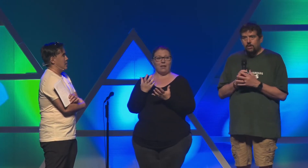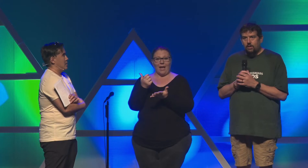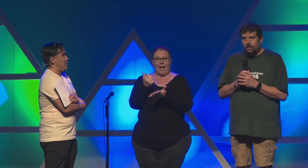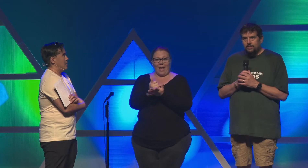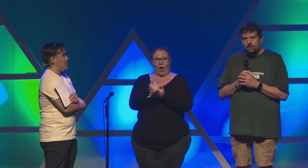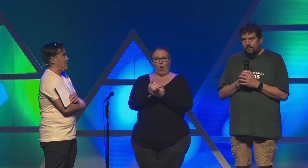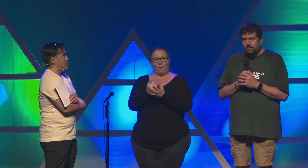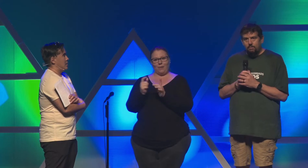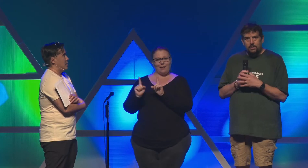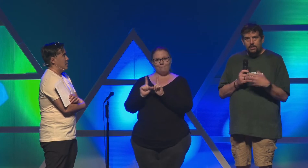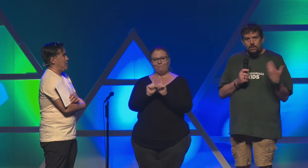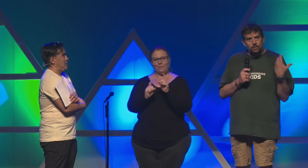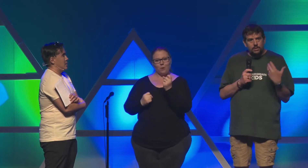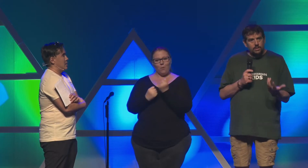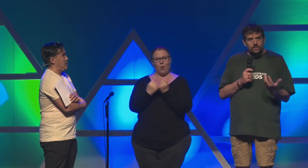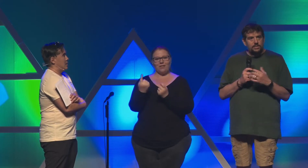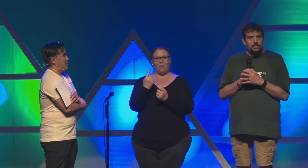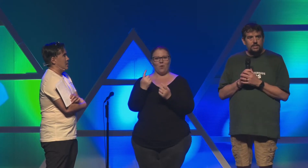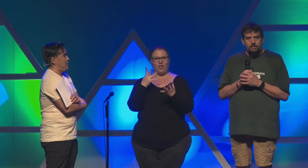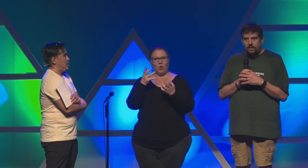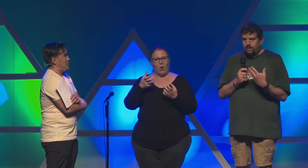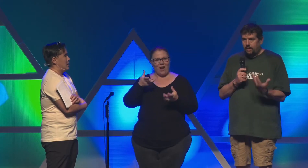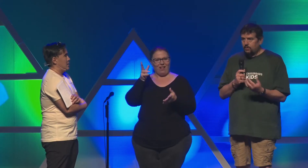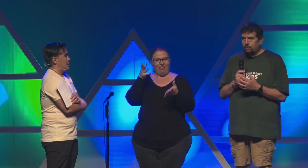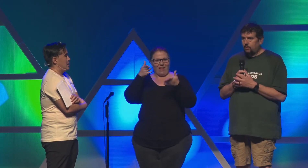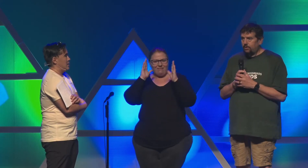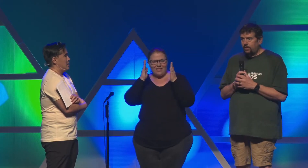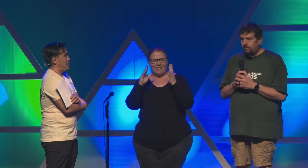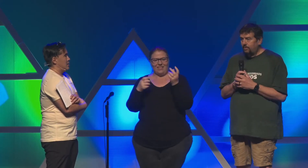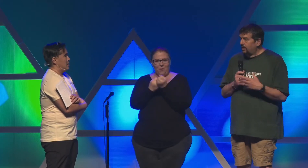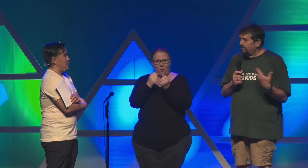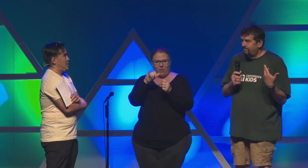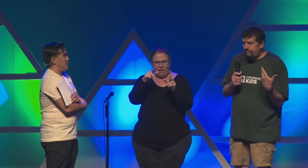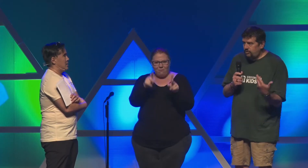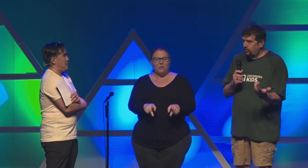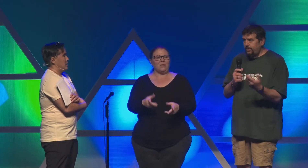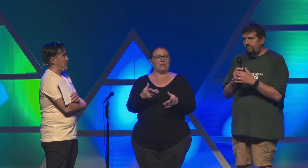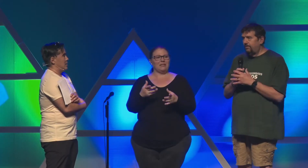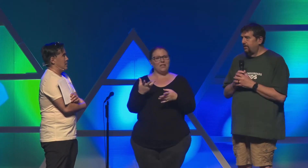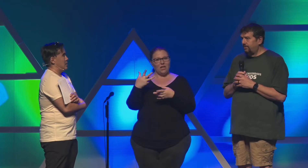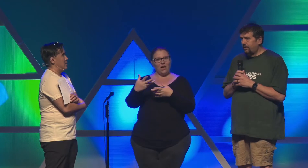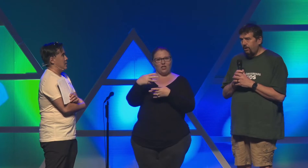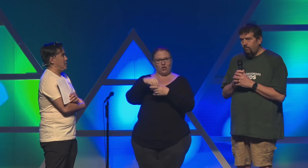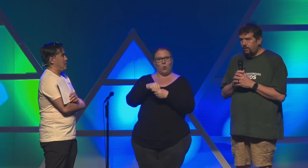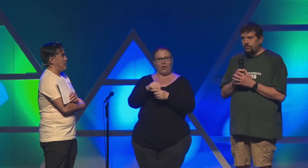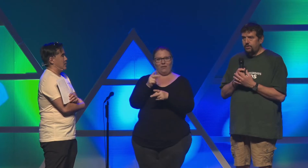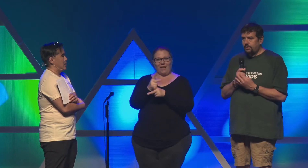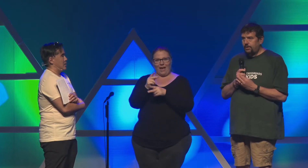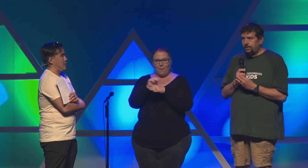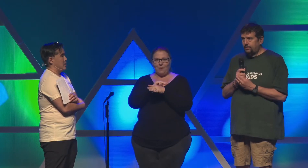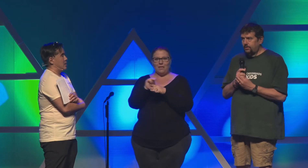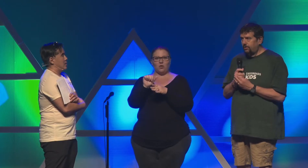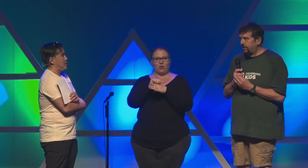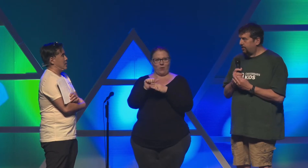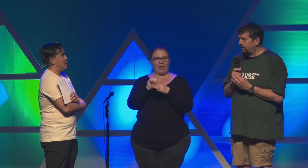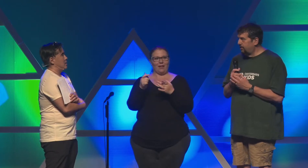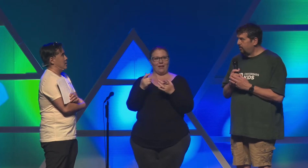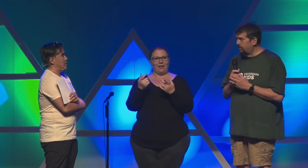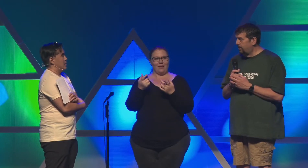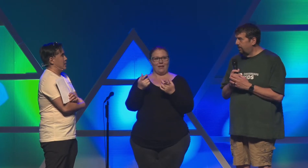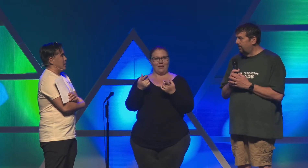walk alongside somebody, you want to listen and help support them, join the care ministry training that's starting